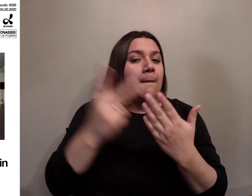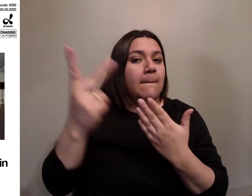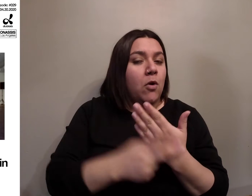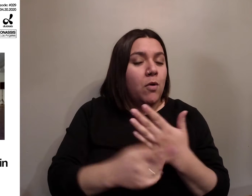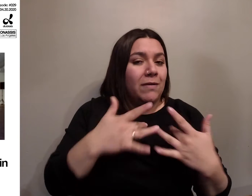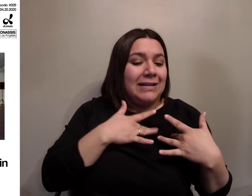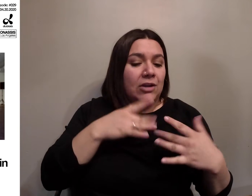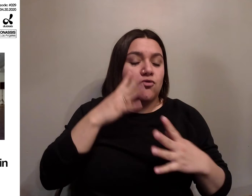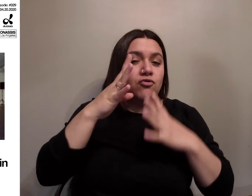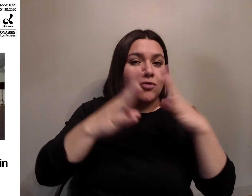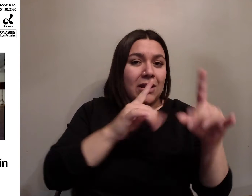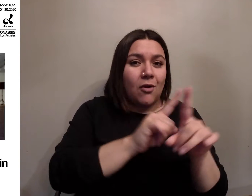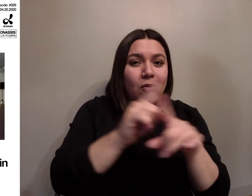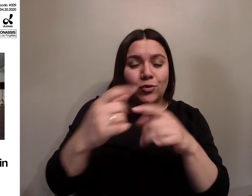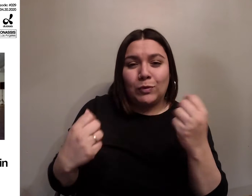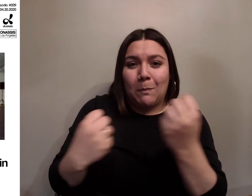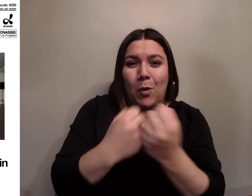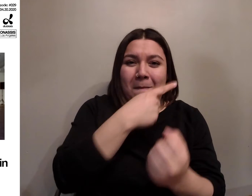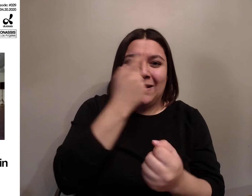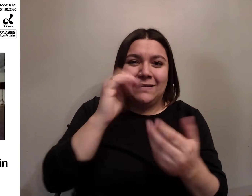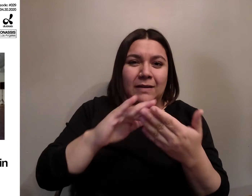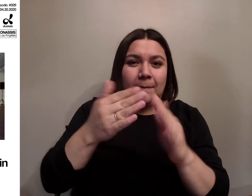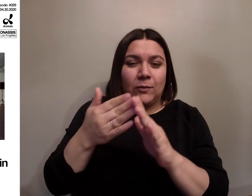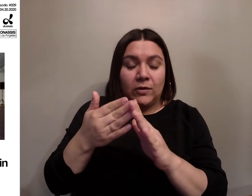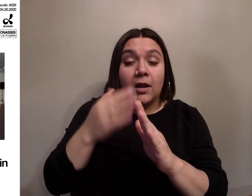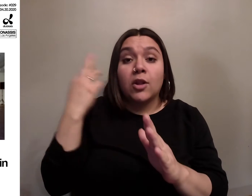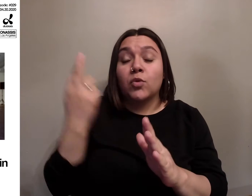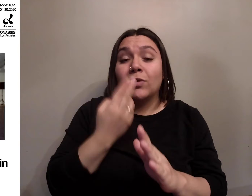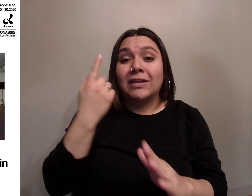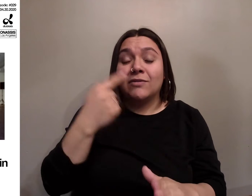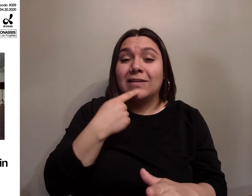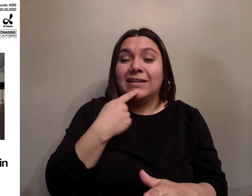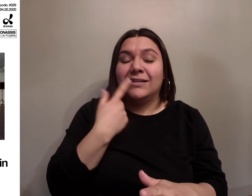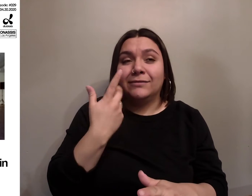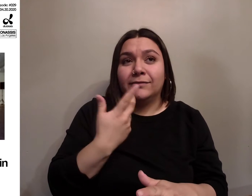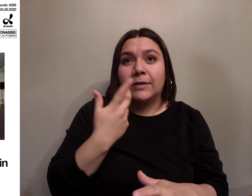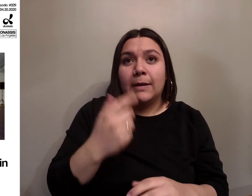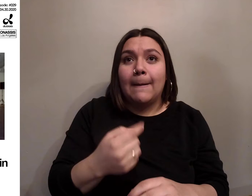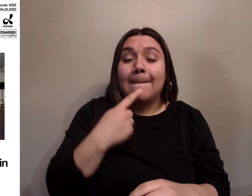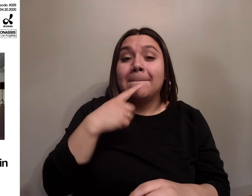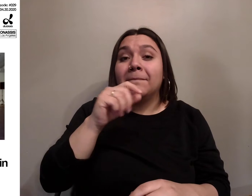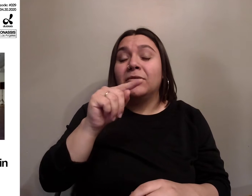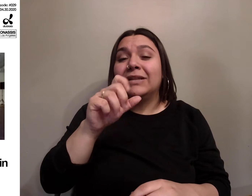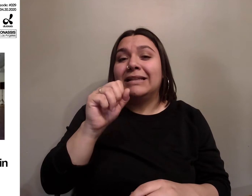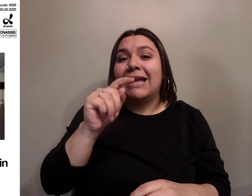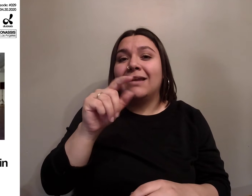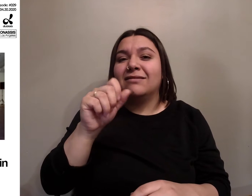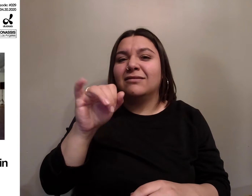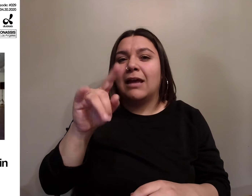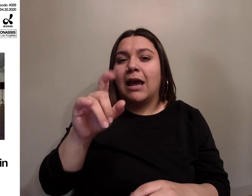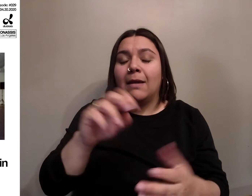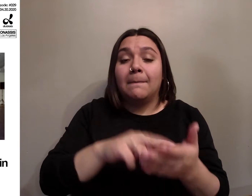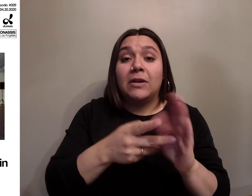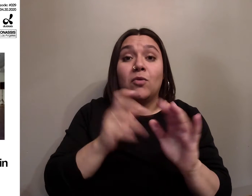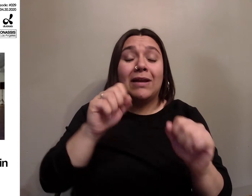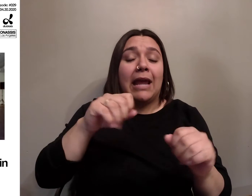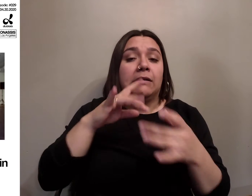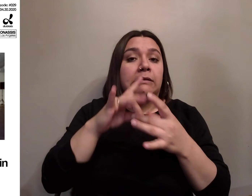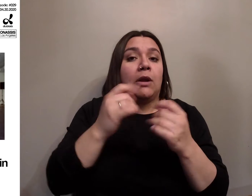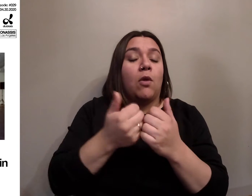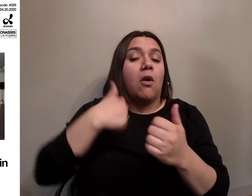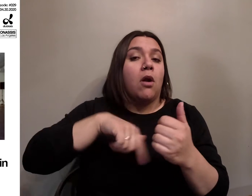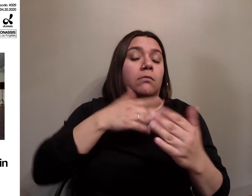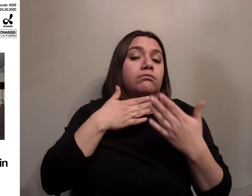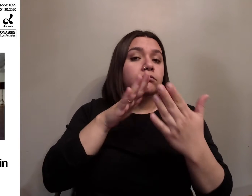and support by the community. The reason why we say test site is really to connect with our approach,